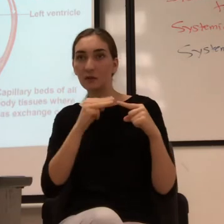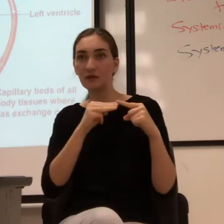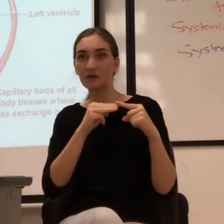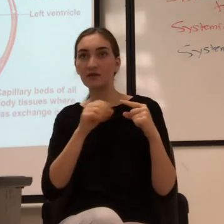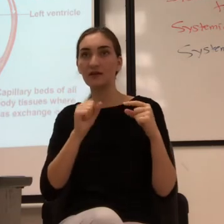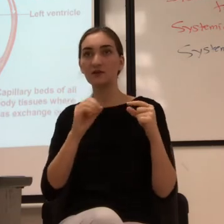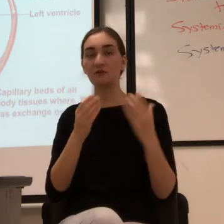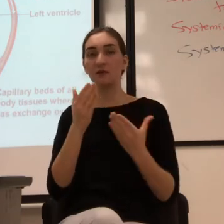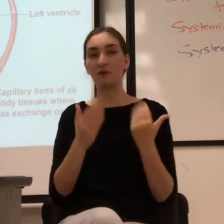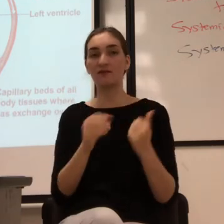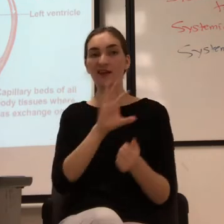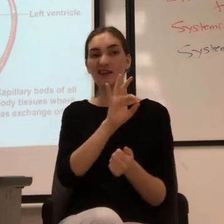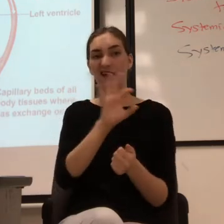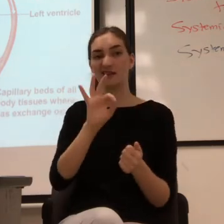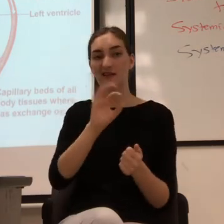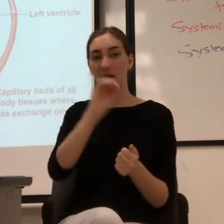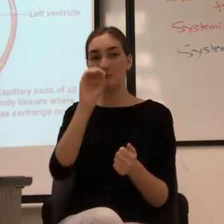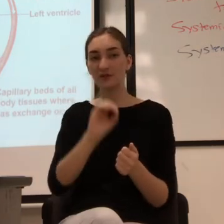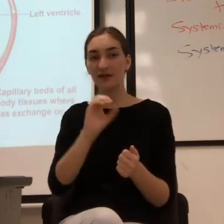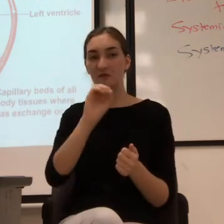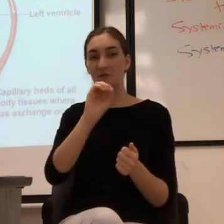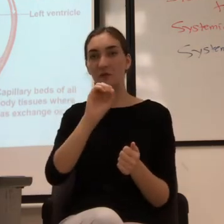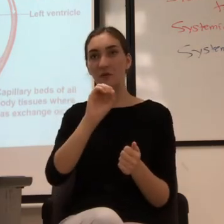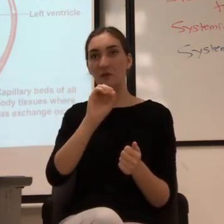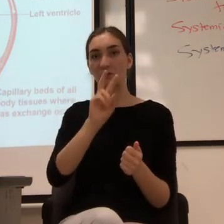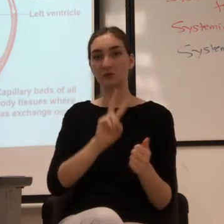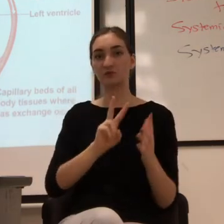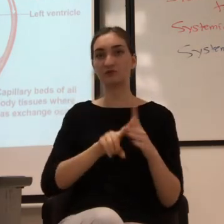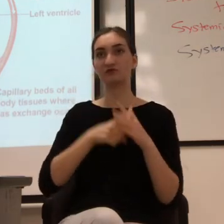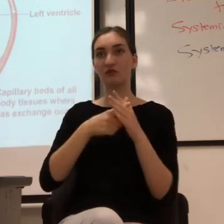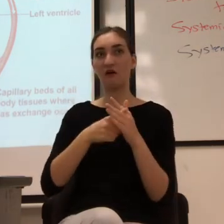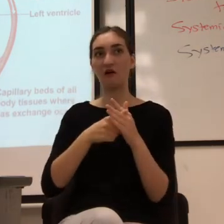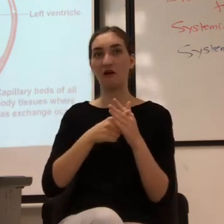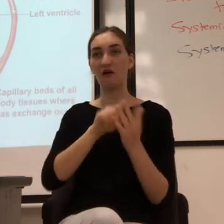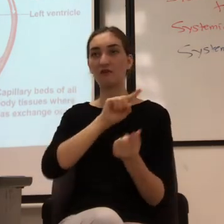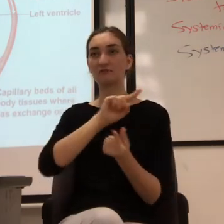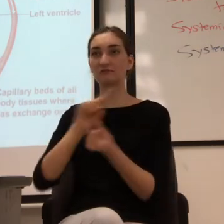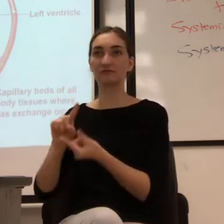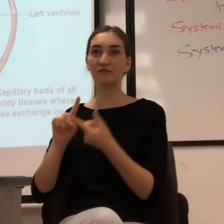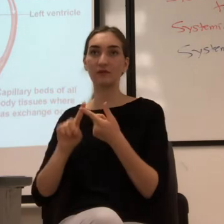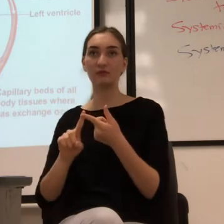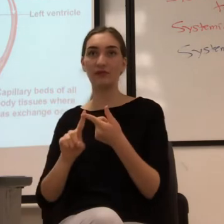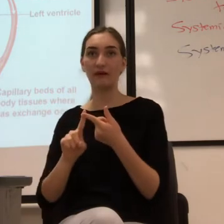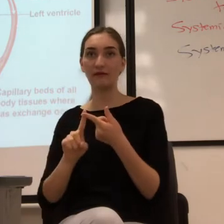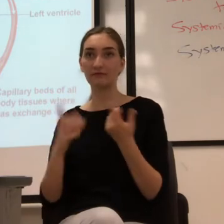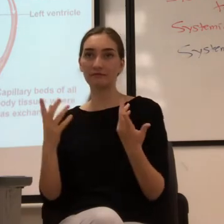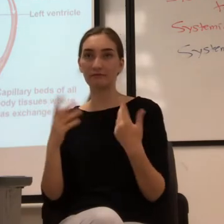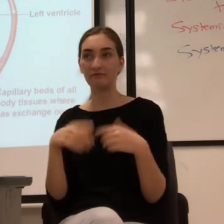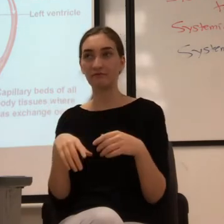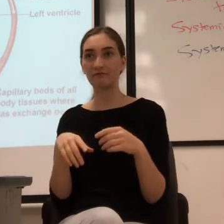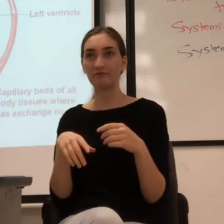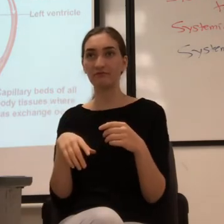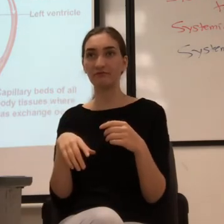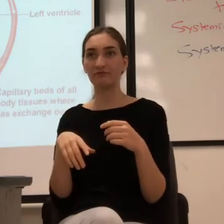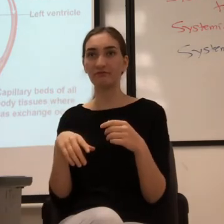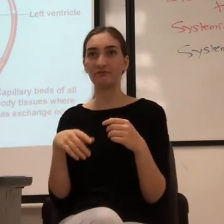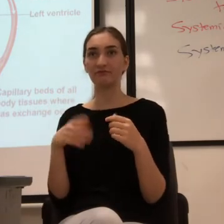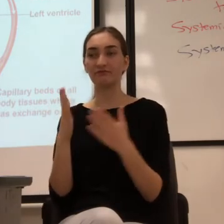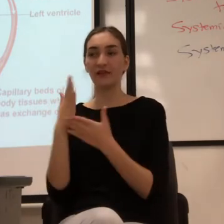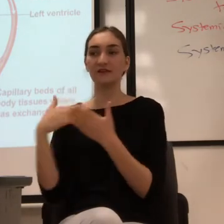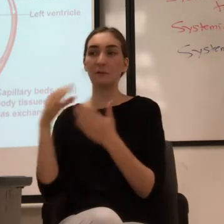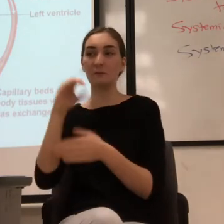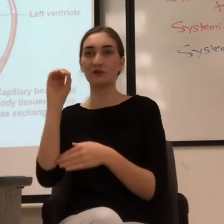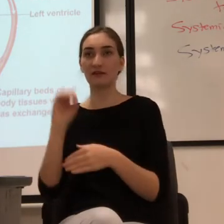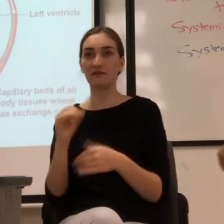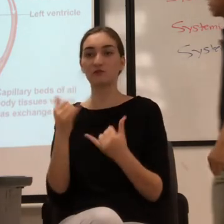99% oxygenated to like 75% oxygen. I mean, it's not very much. You still have a lot of oxygen, even